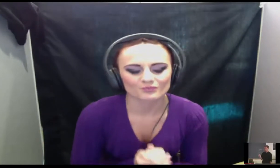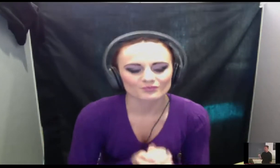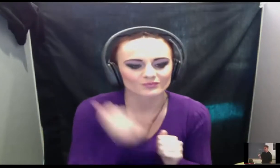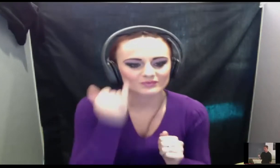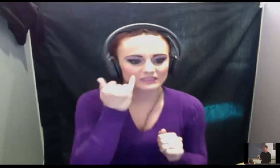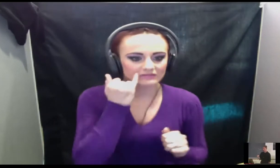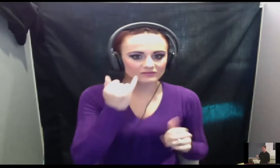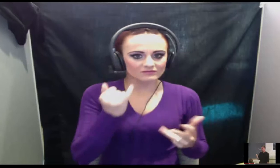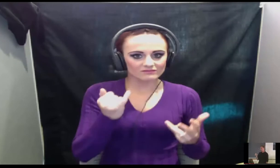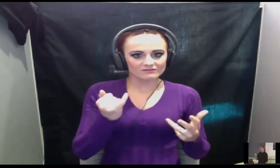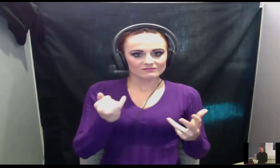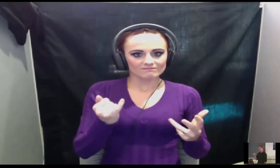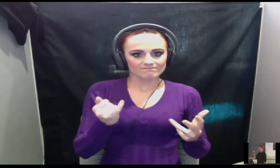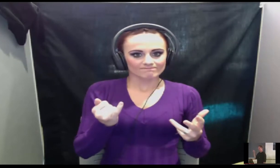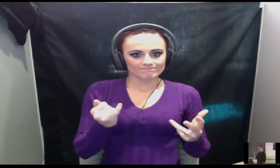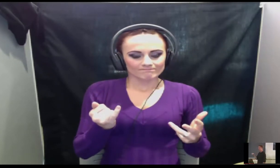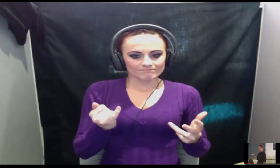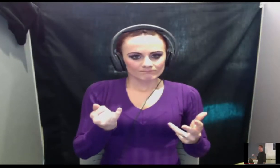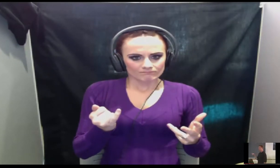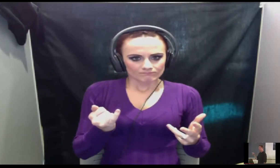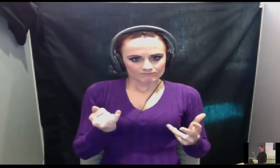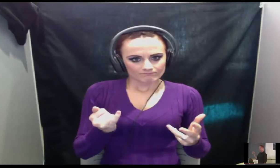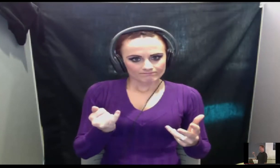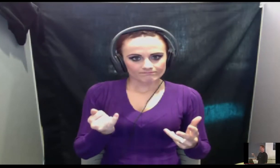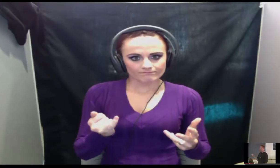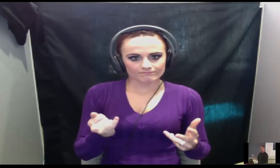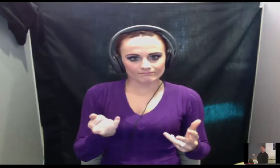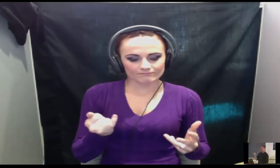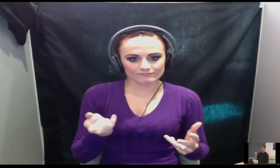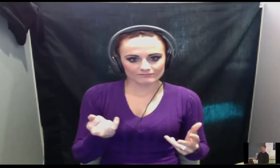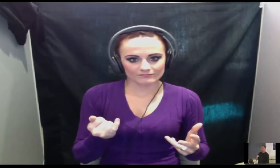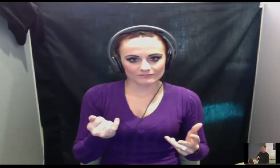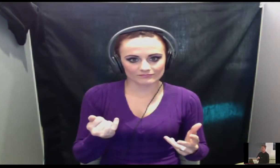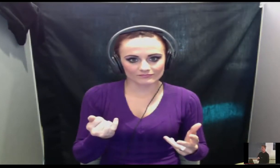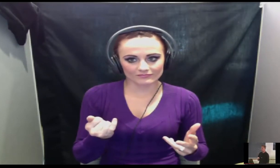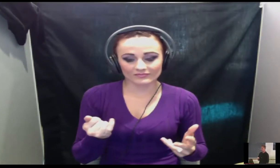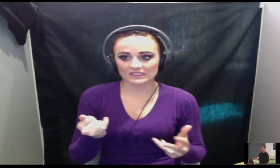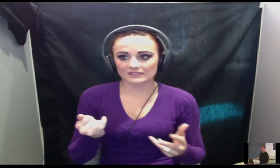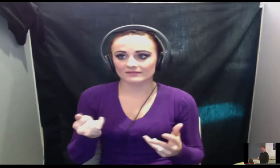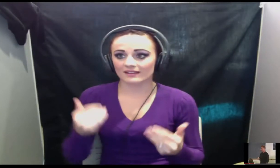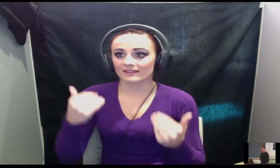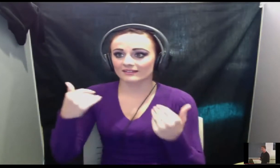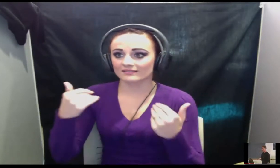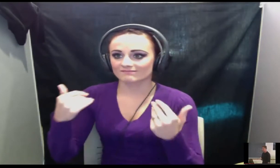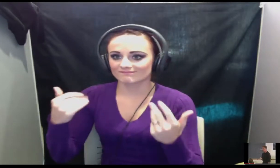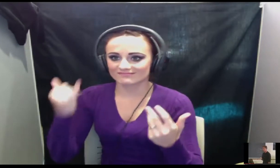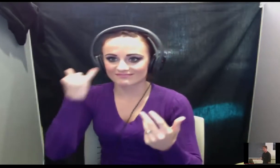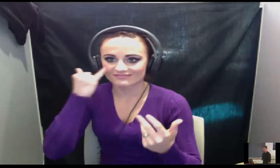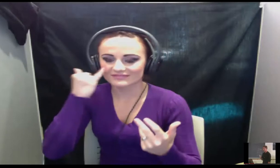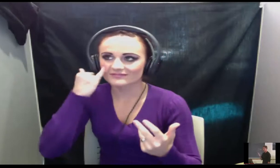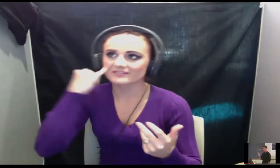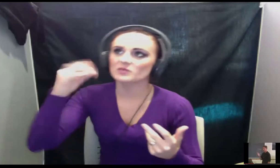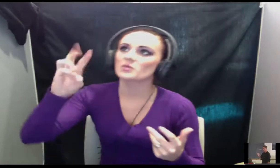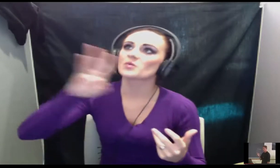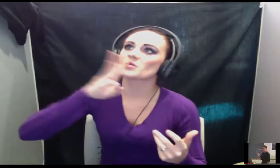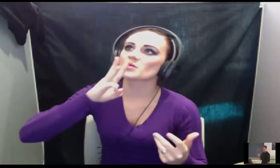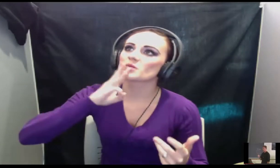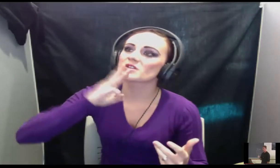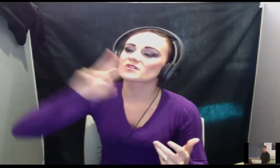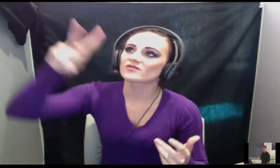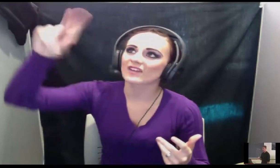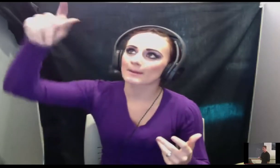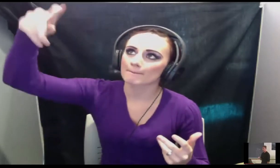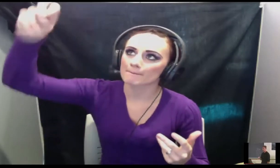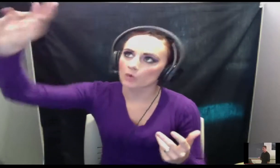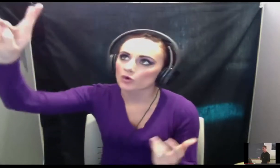form, or like water vapor, and you try to turn that into water as a liquid form, what do you have to do to that water, or that water vapor?